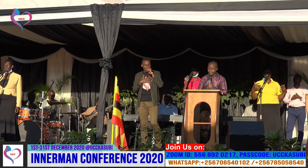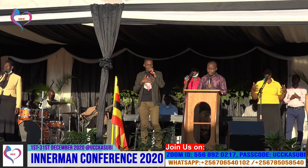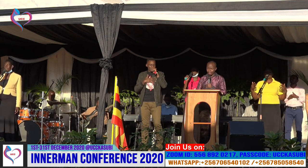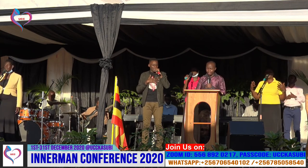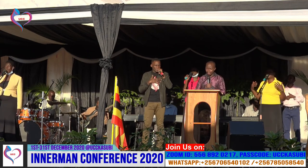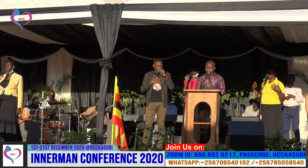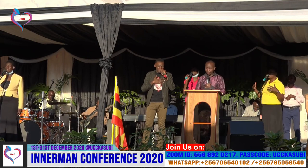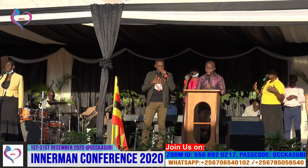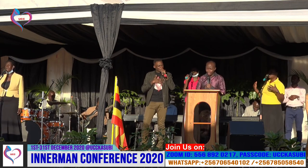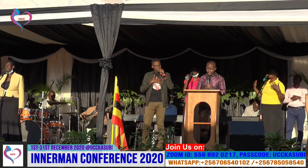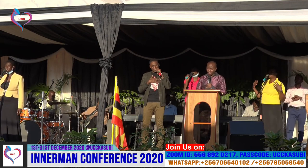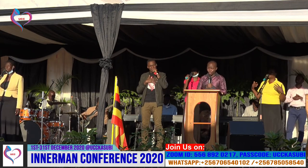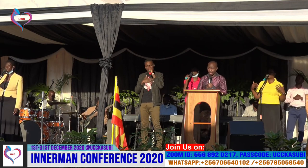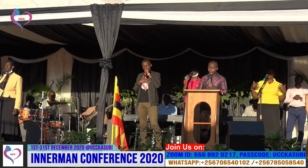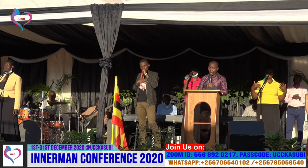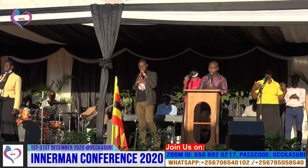tata,